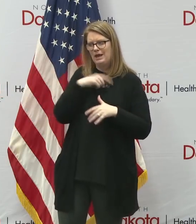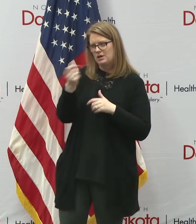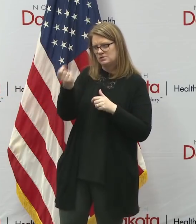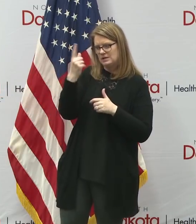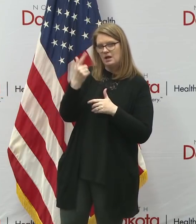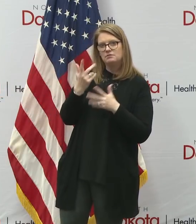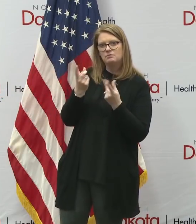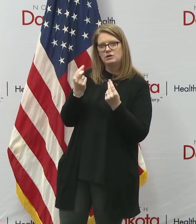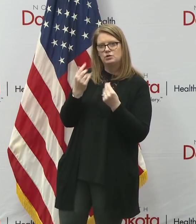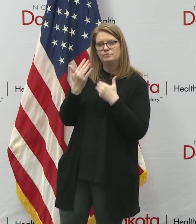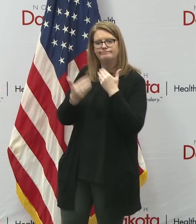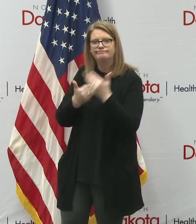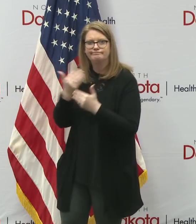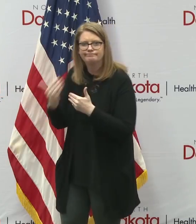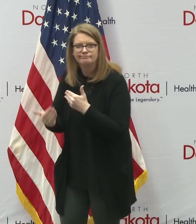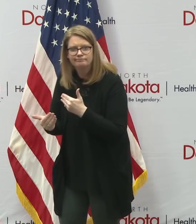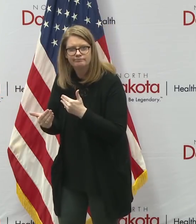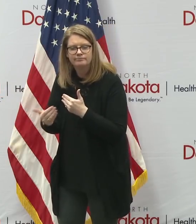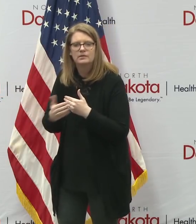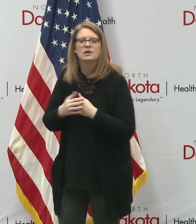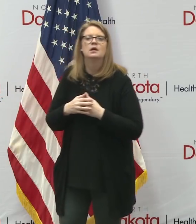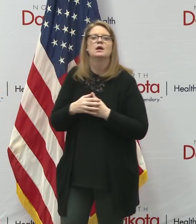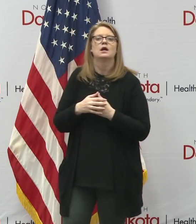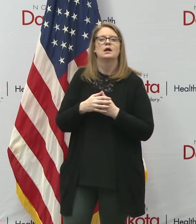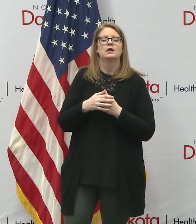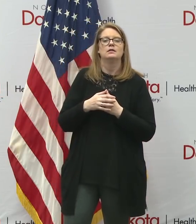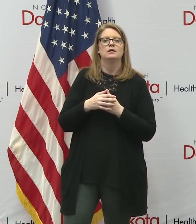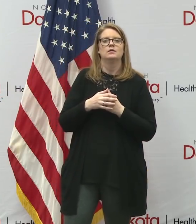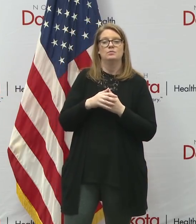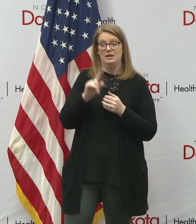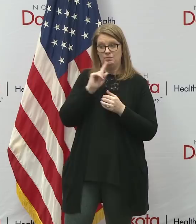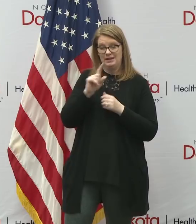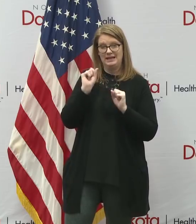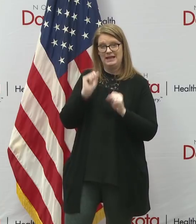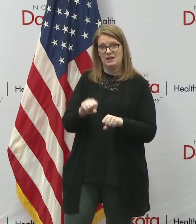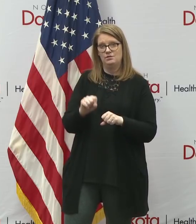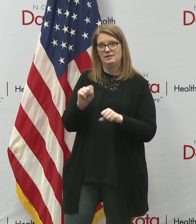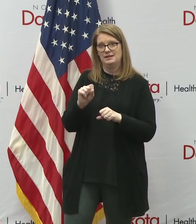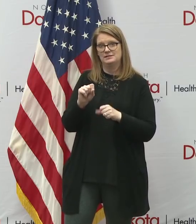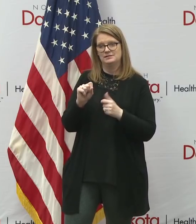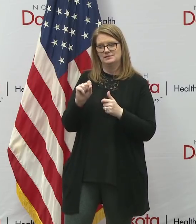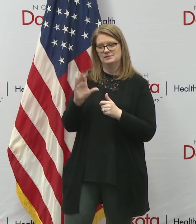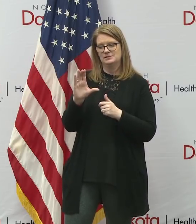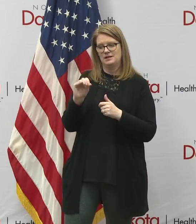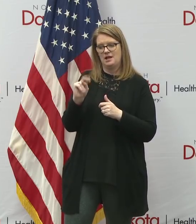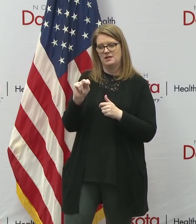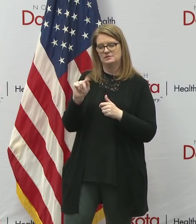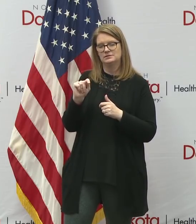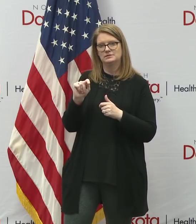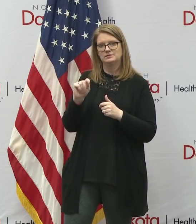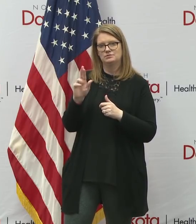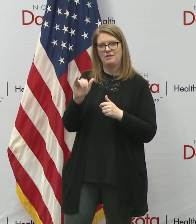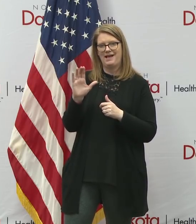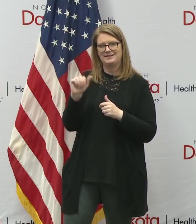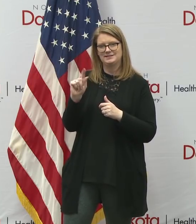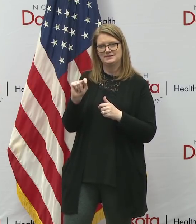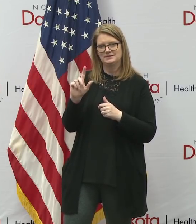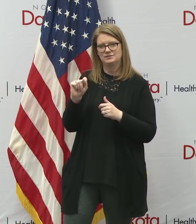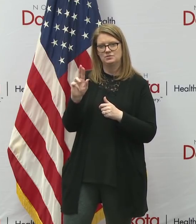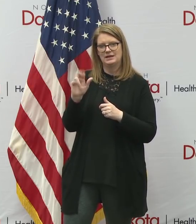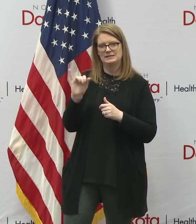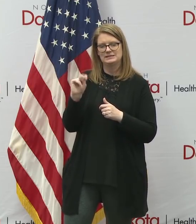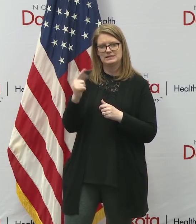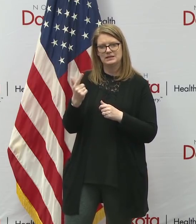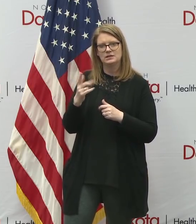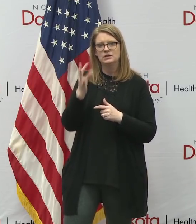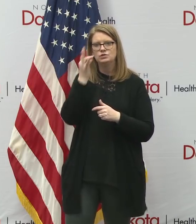and that that we're effective in doing that contact tracing. And this is in some cases the tribal